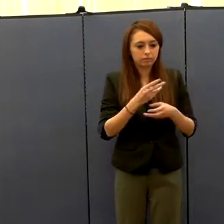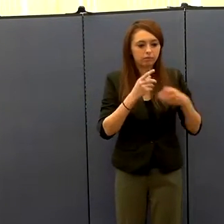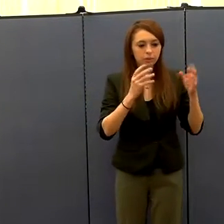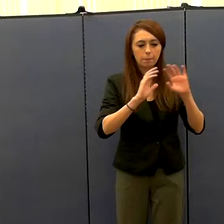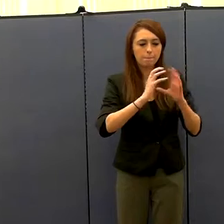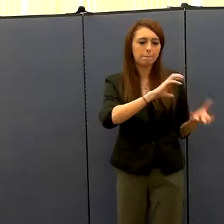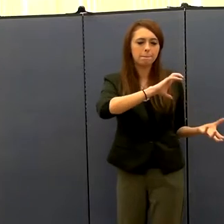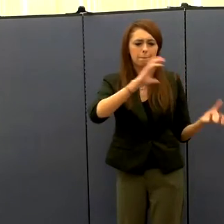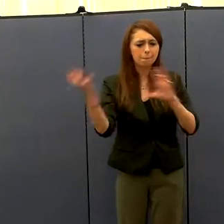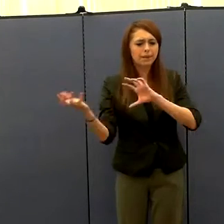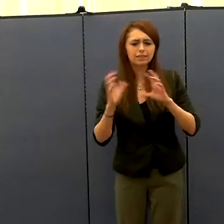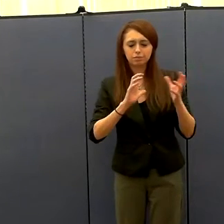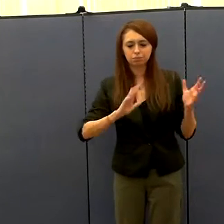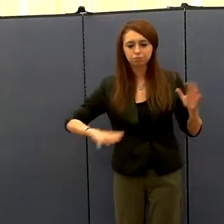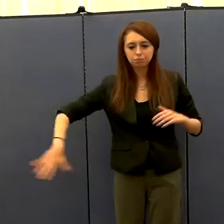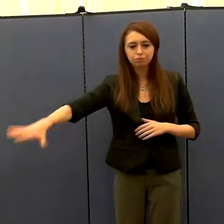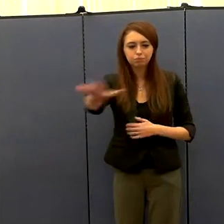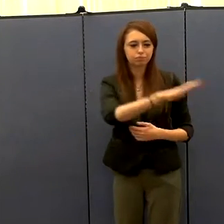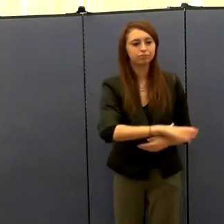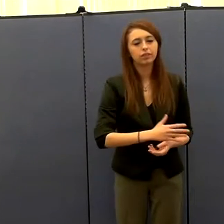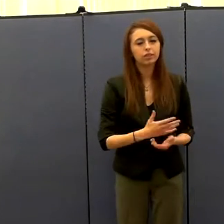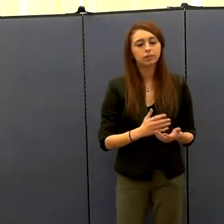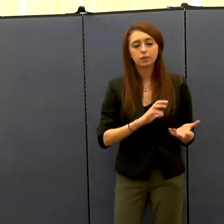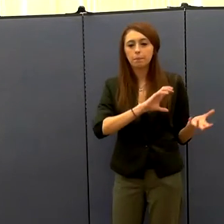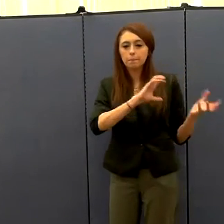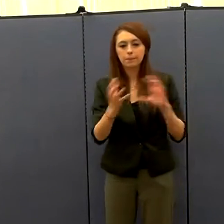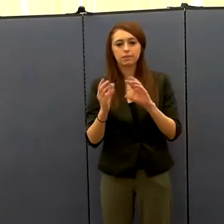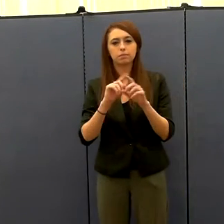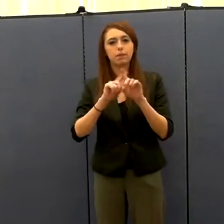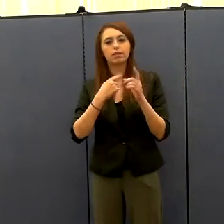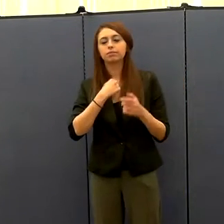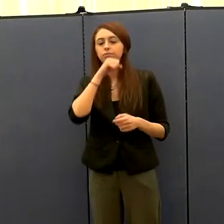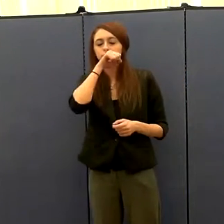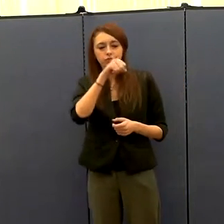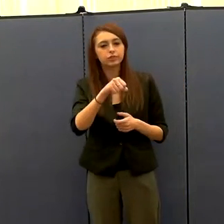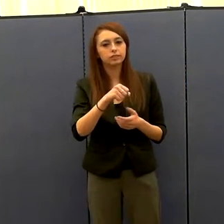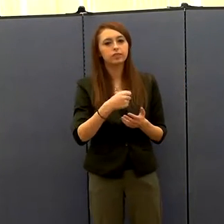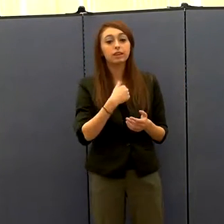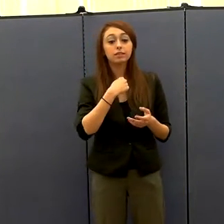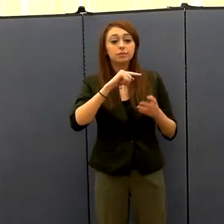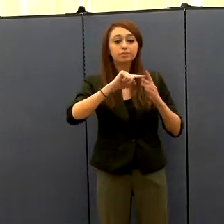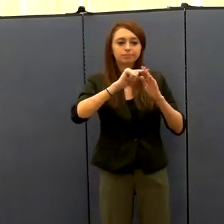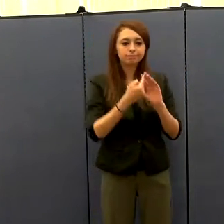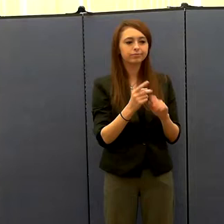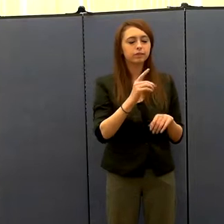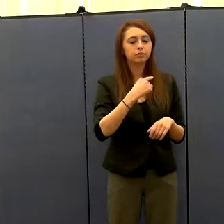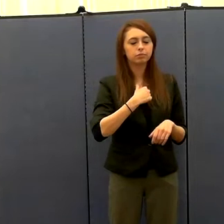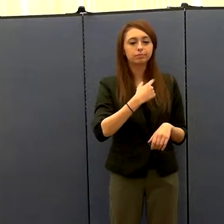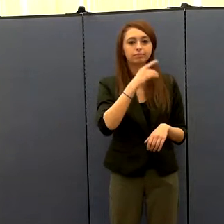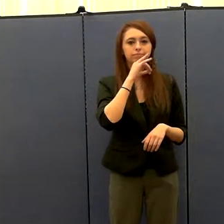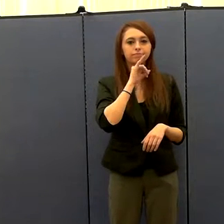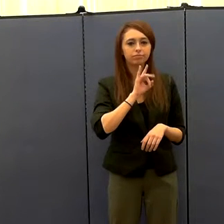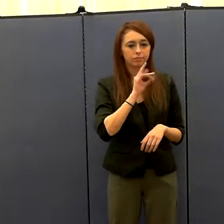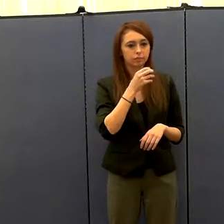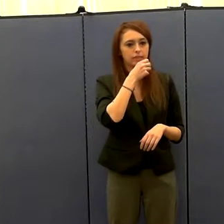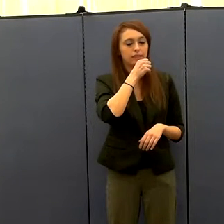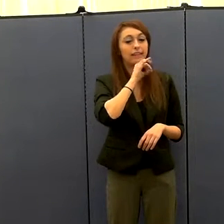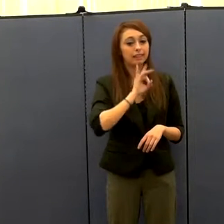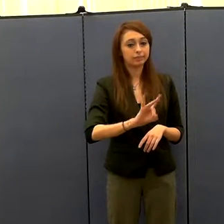I started the career I am in now when I was about 8 years old. We couldn't afford video equipment, but I had an old